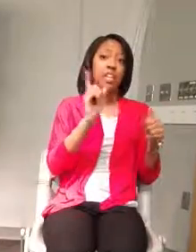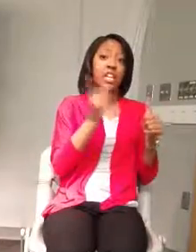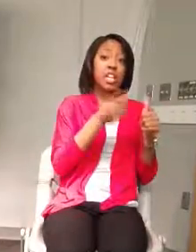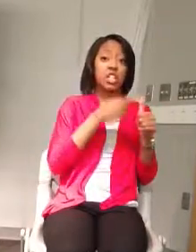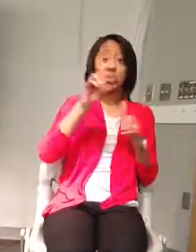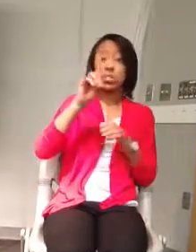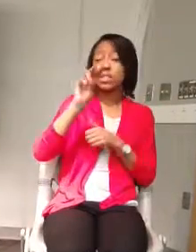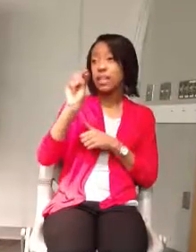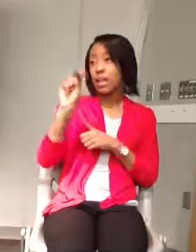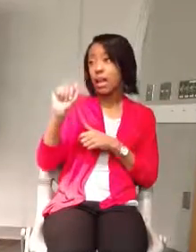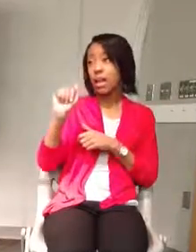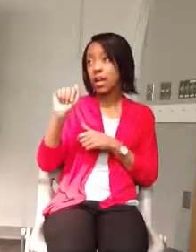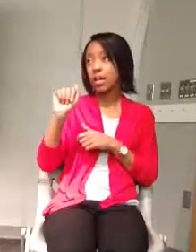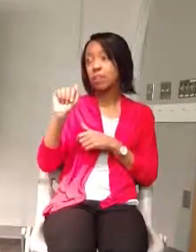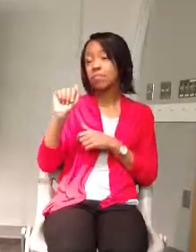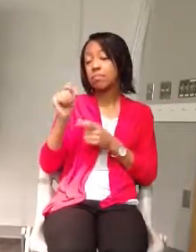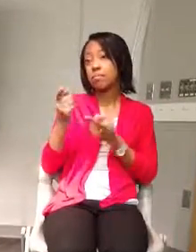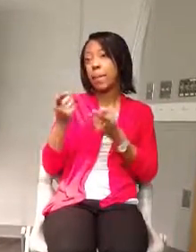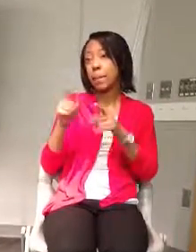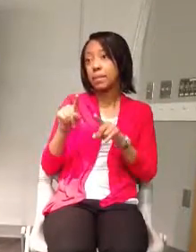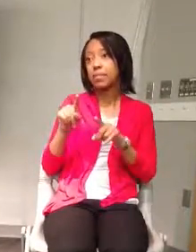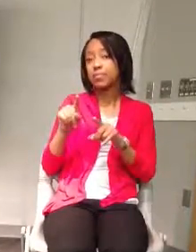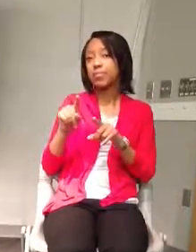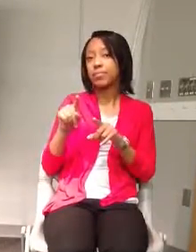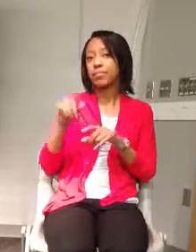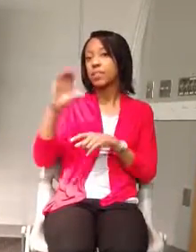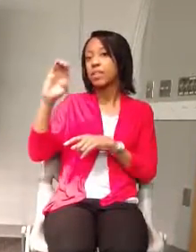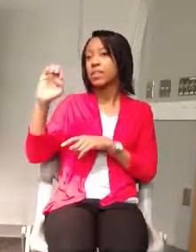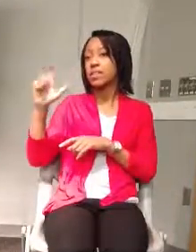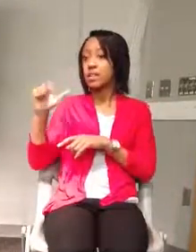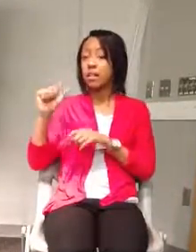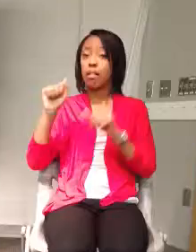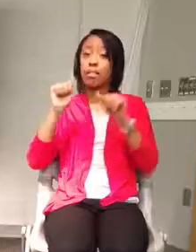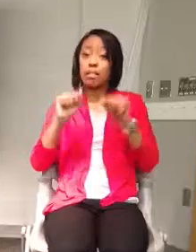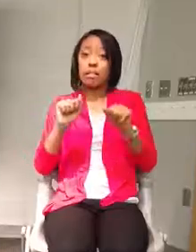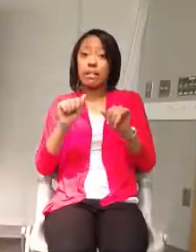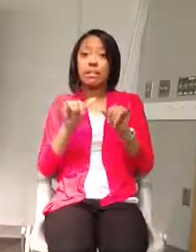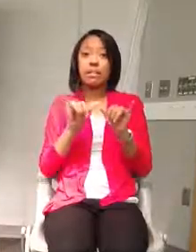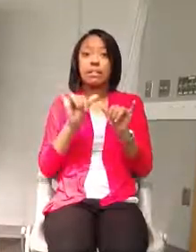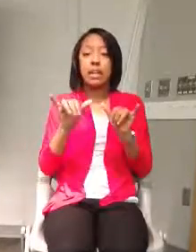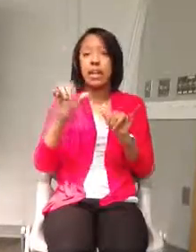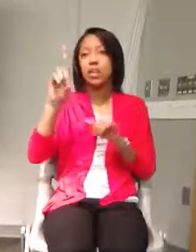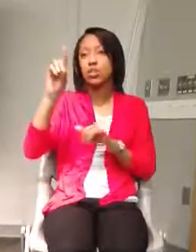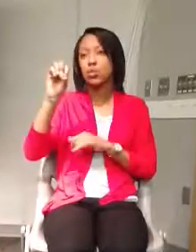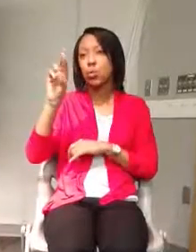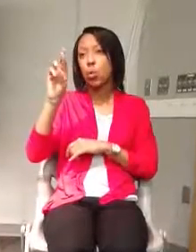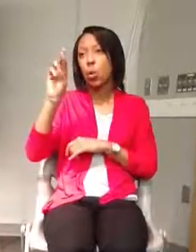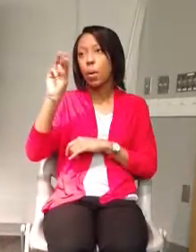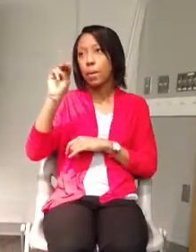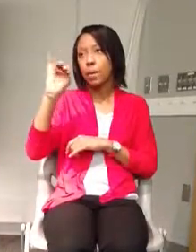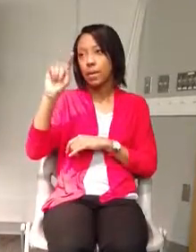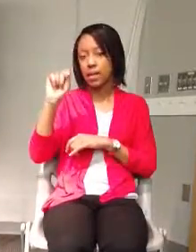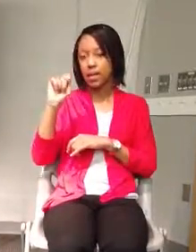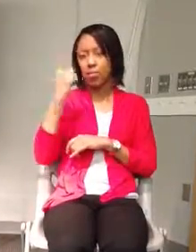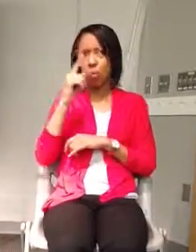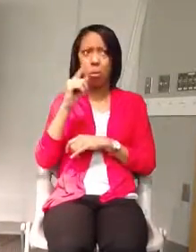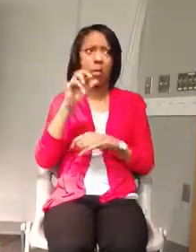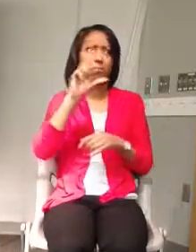occurs, the cell can remain dormant for 20, 30, 40 years